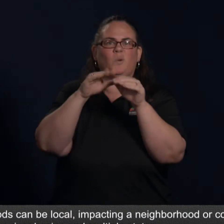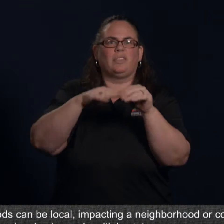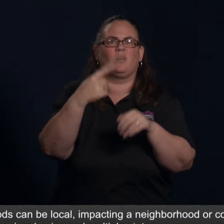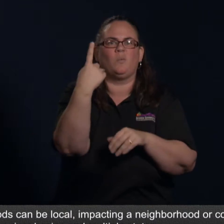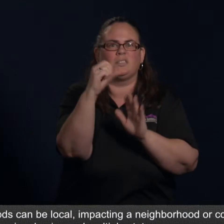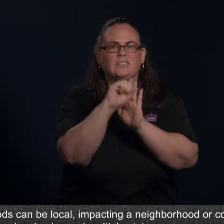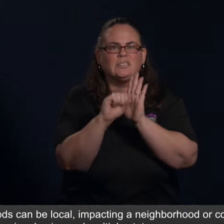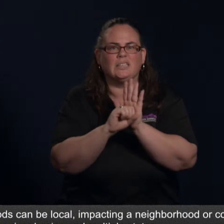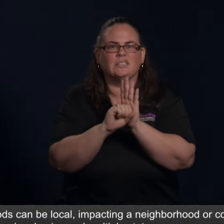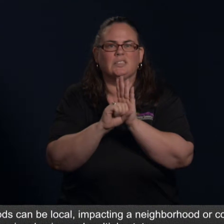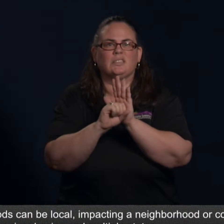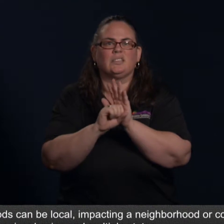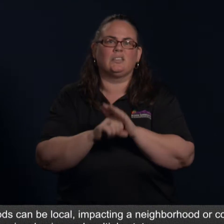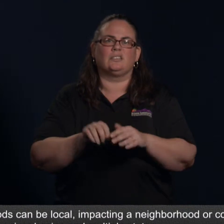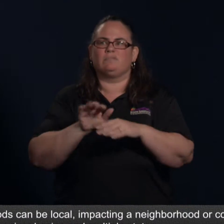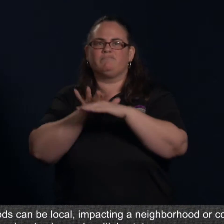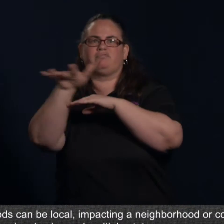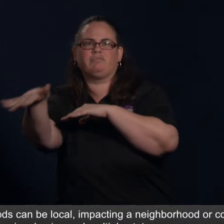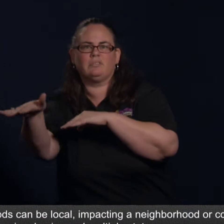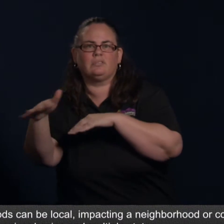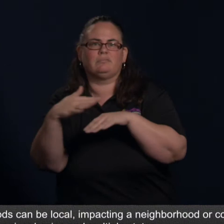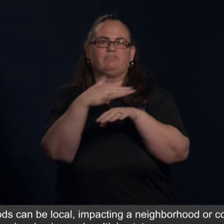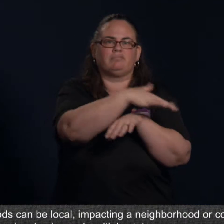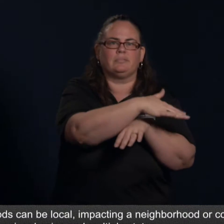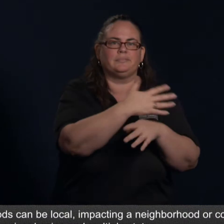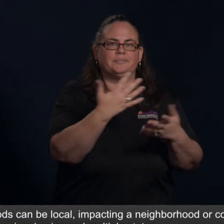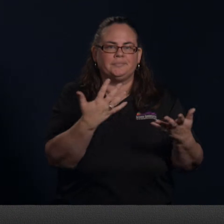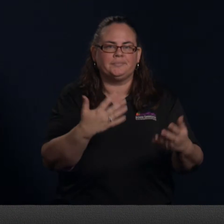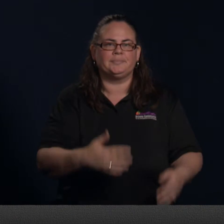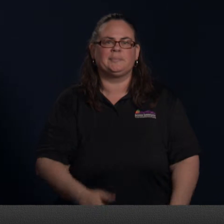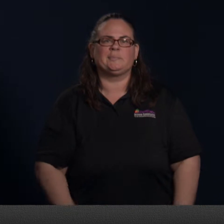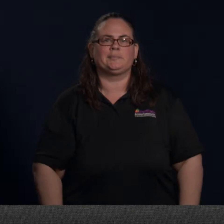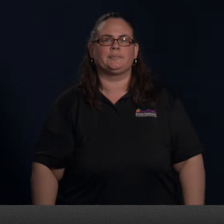basins and multiple states.